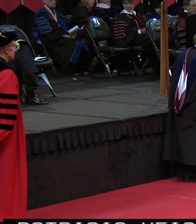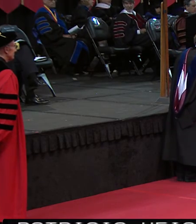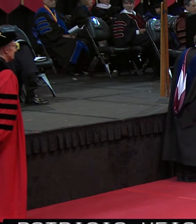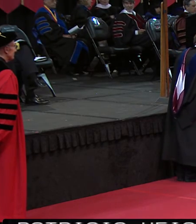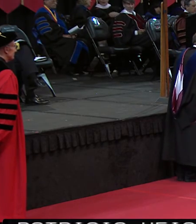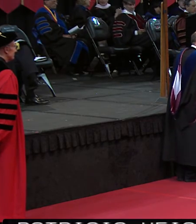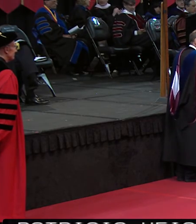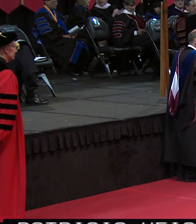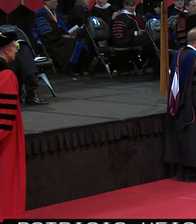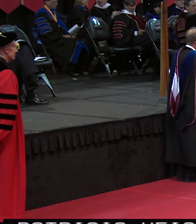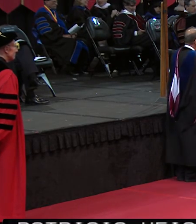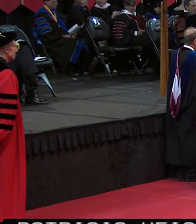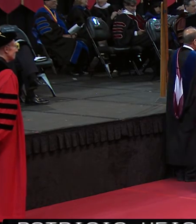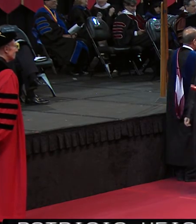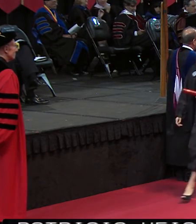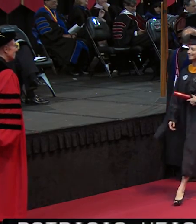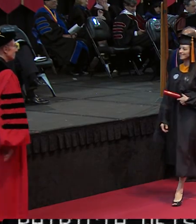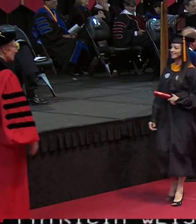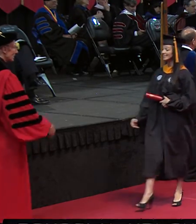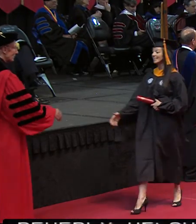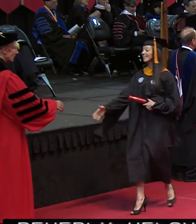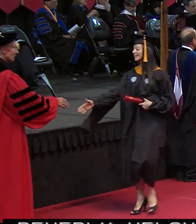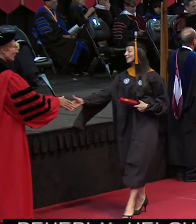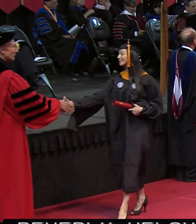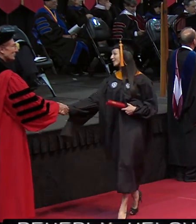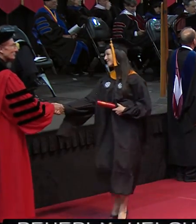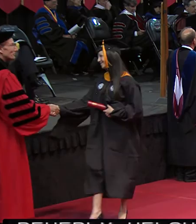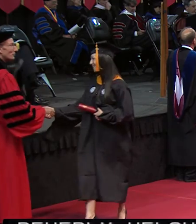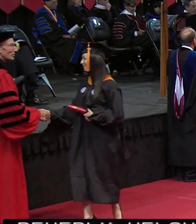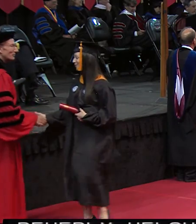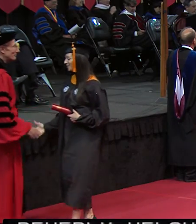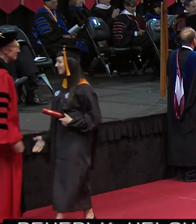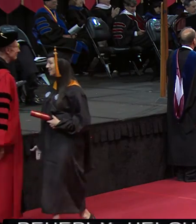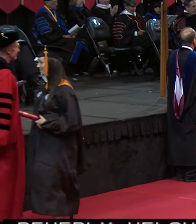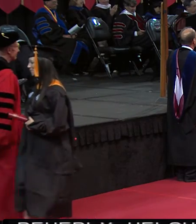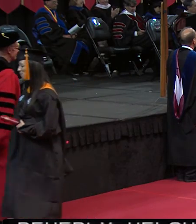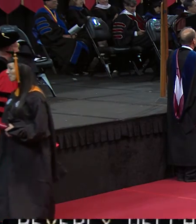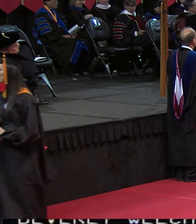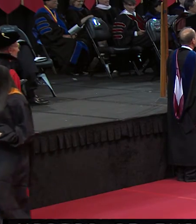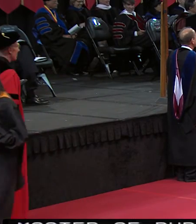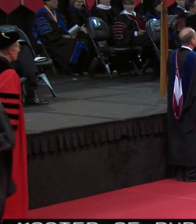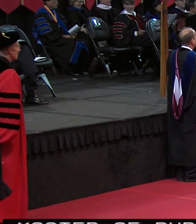For the Master of Public Administration, Sarah R. Irwin.